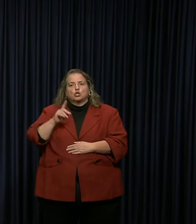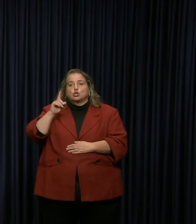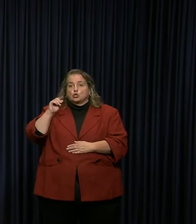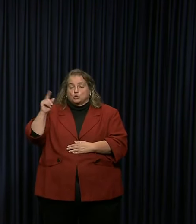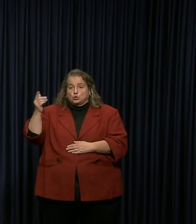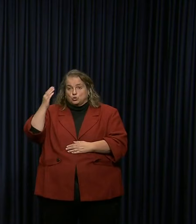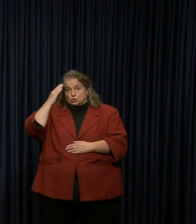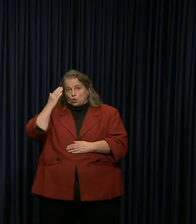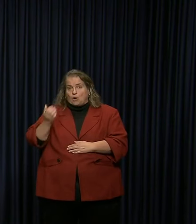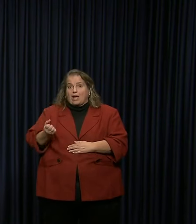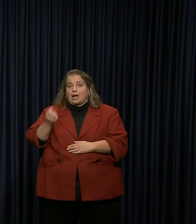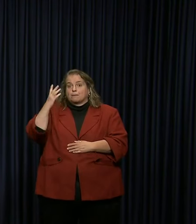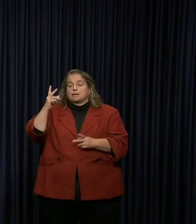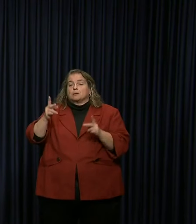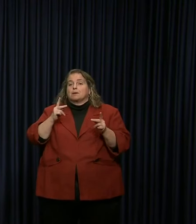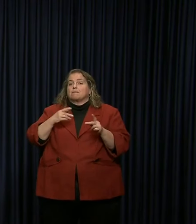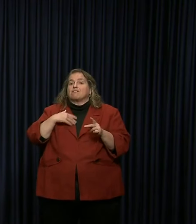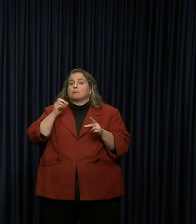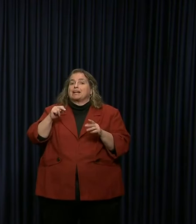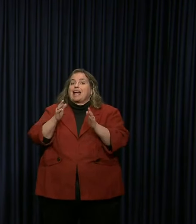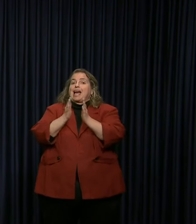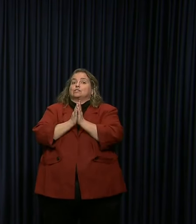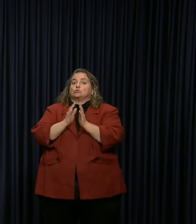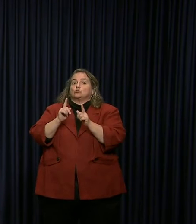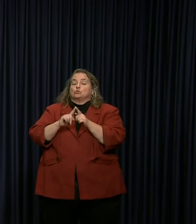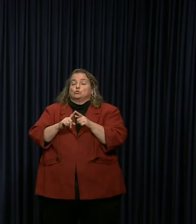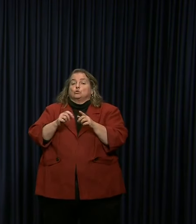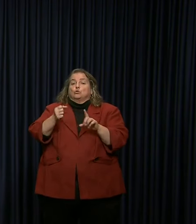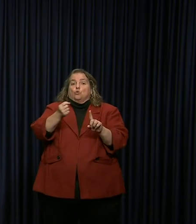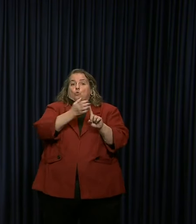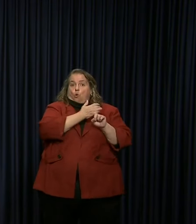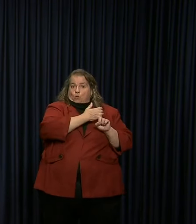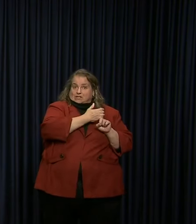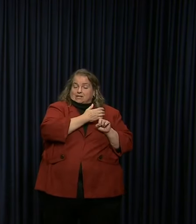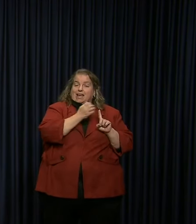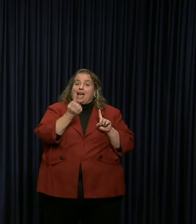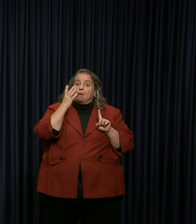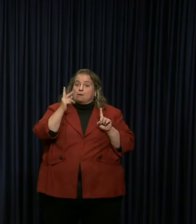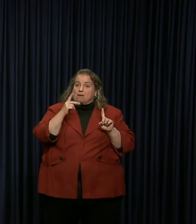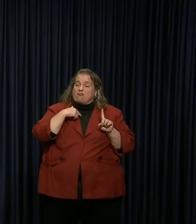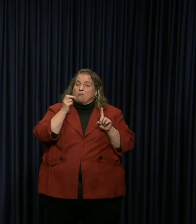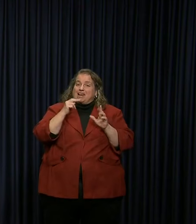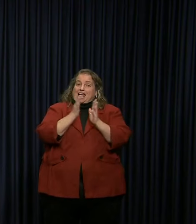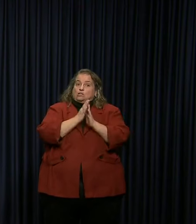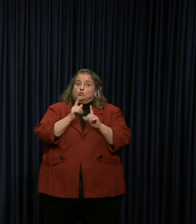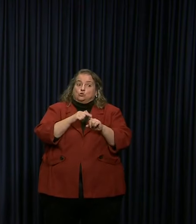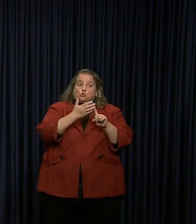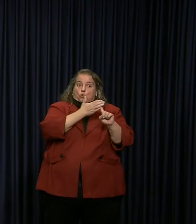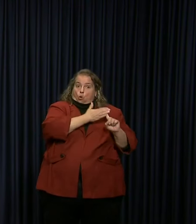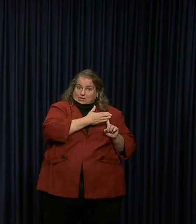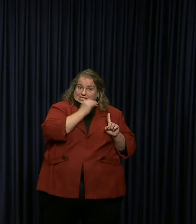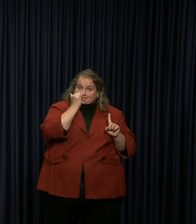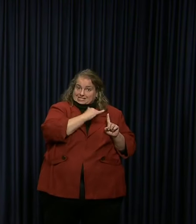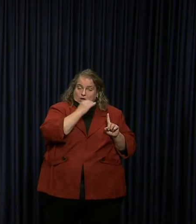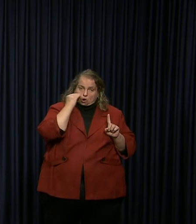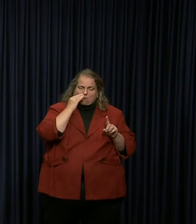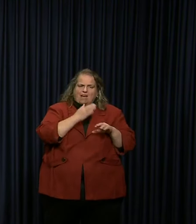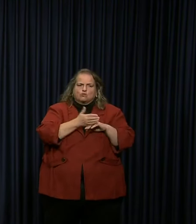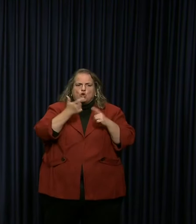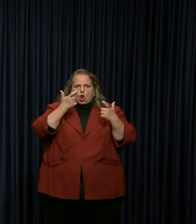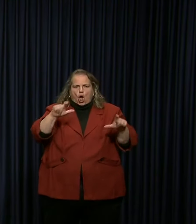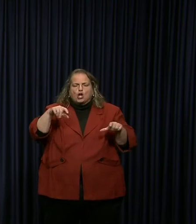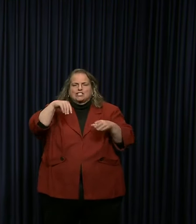attending large in-person gatherings so far? The question is, how many people have been asked to quarantine after large in-person gatherings? I would have to get